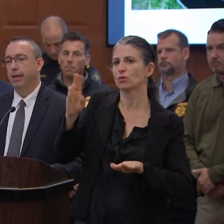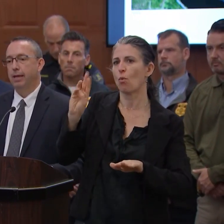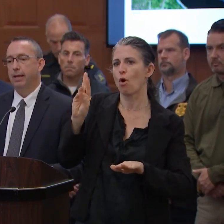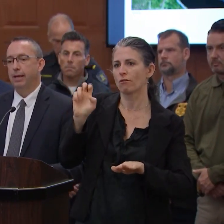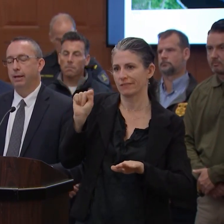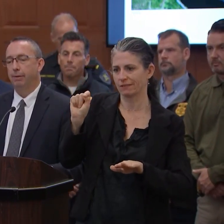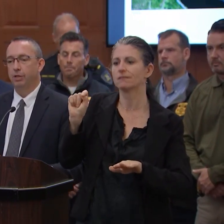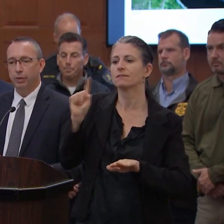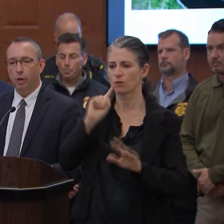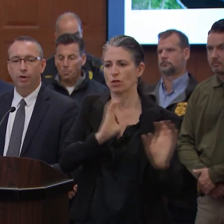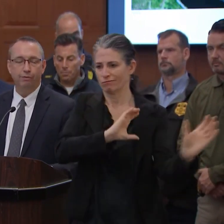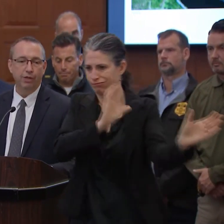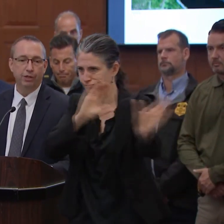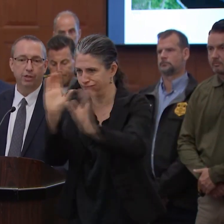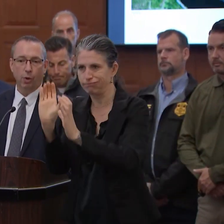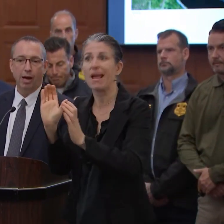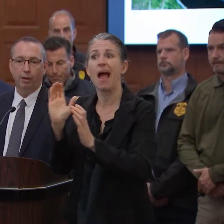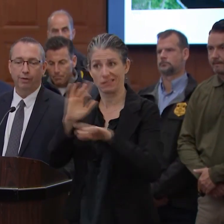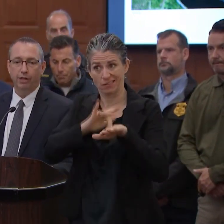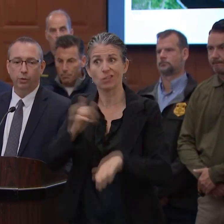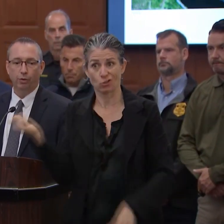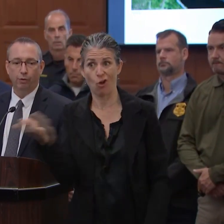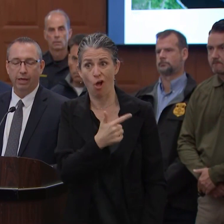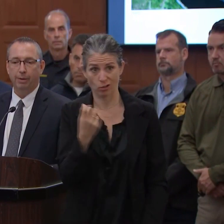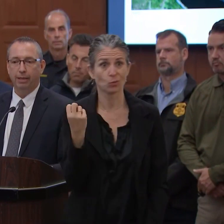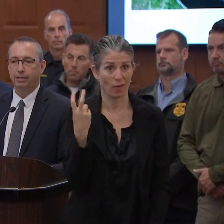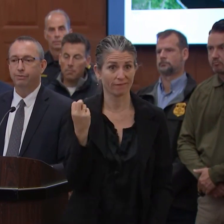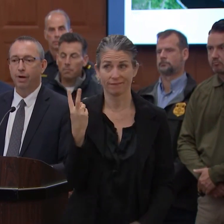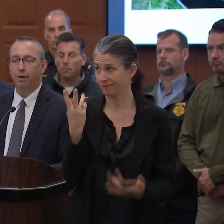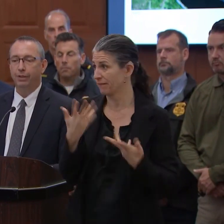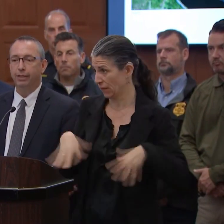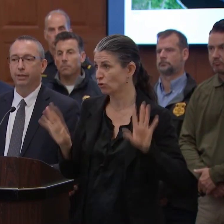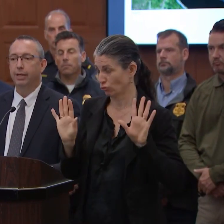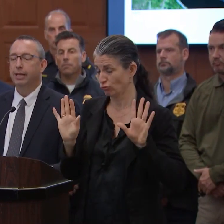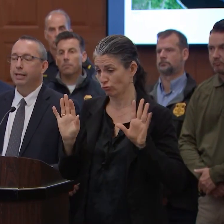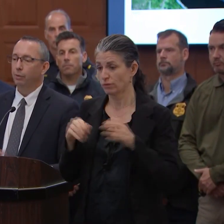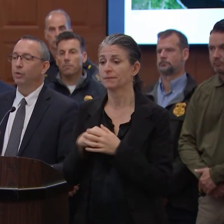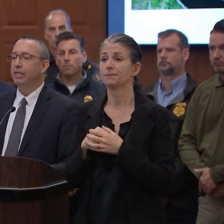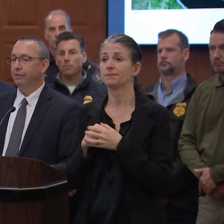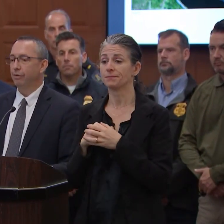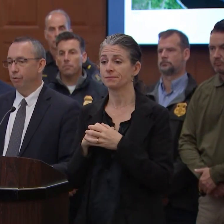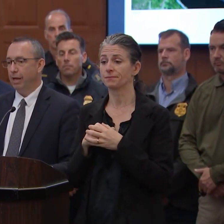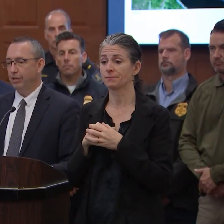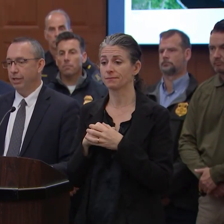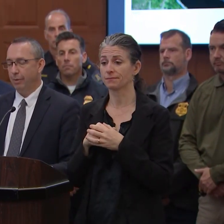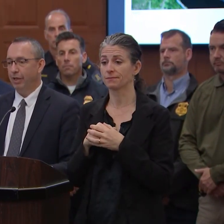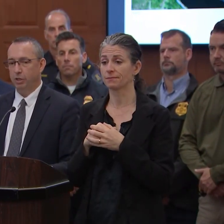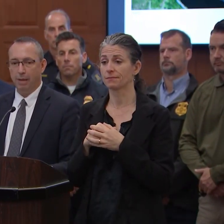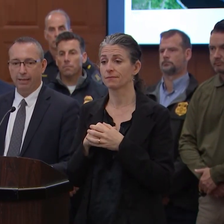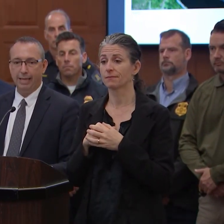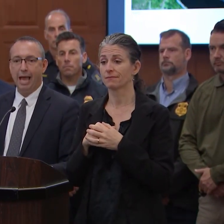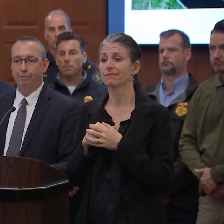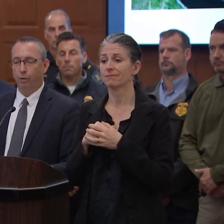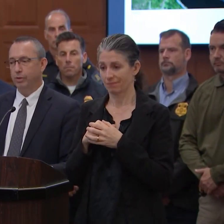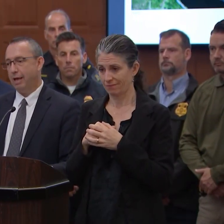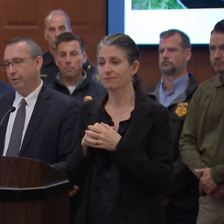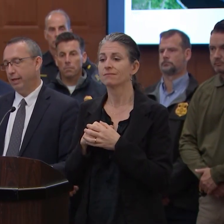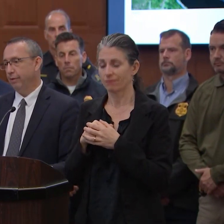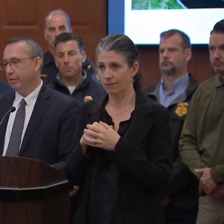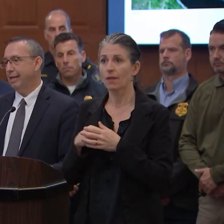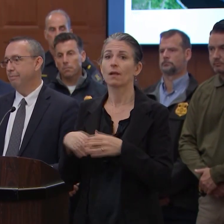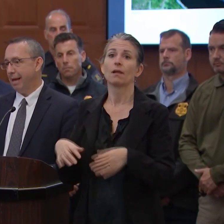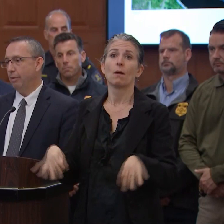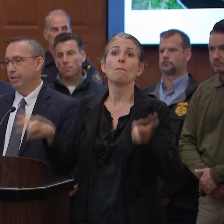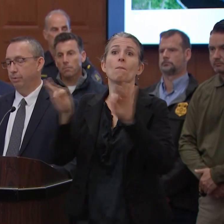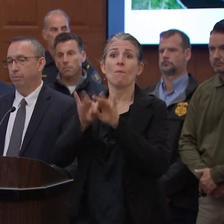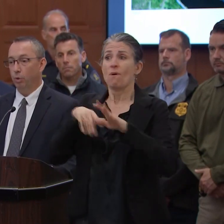right, because we don't envision a trial of any sort for anybody that's involved here, the release of information I would expect after those